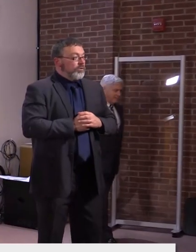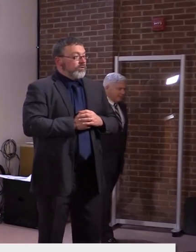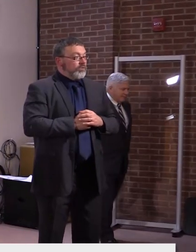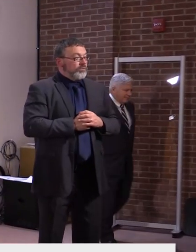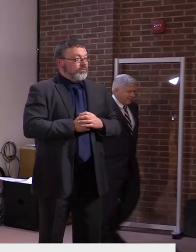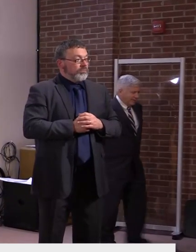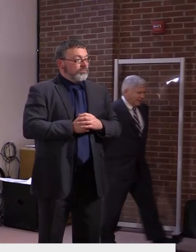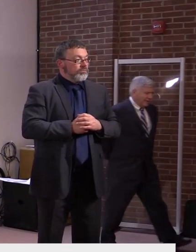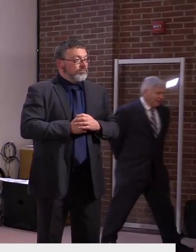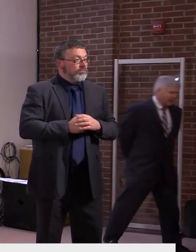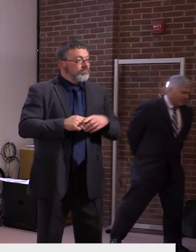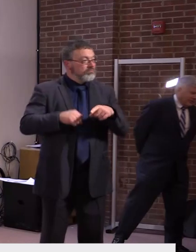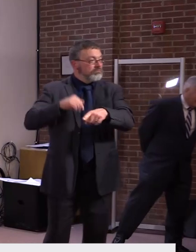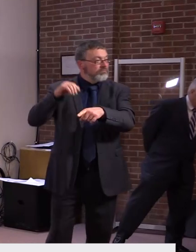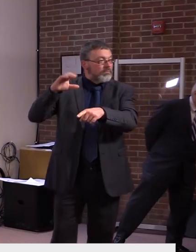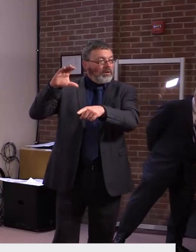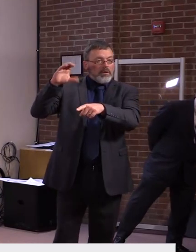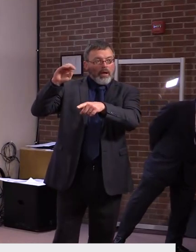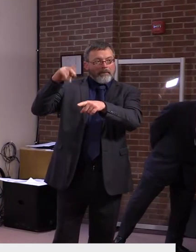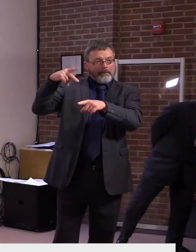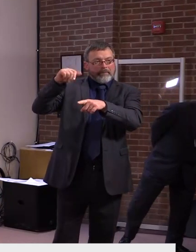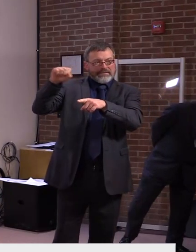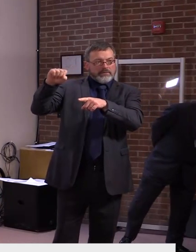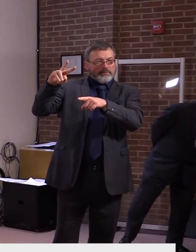Tom Davis, Compass, Vermont.